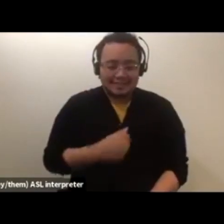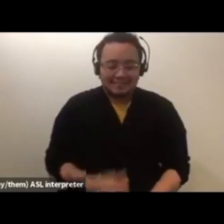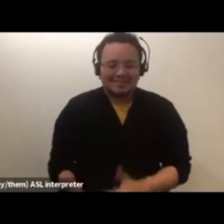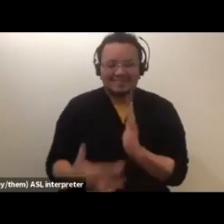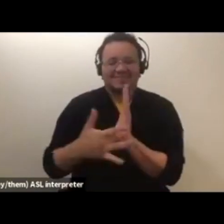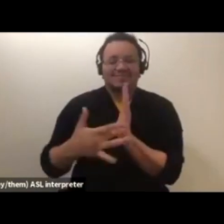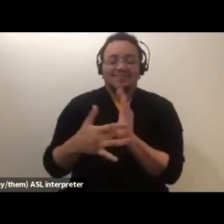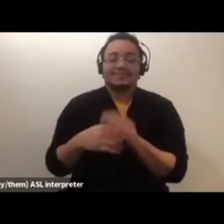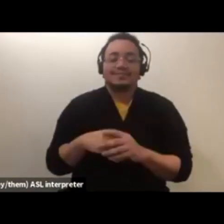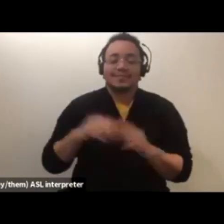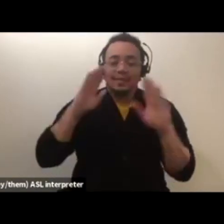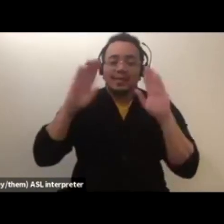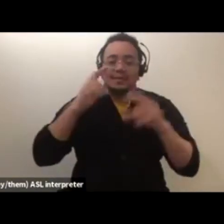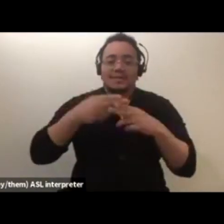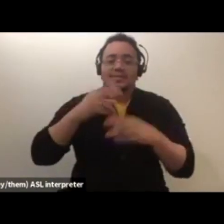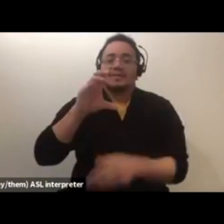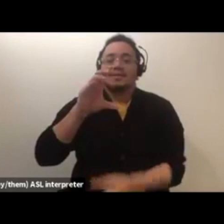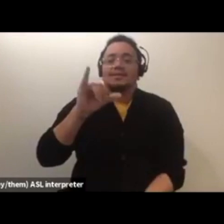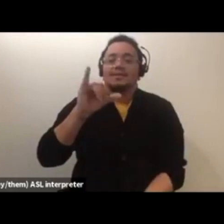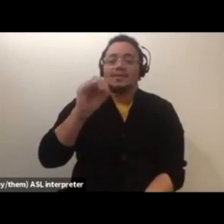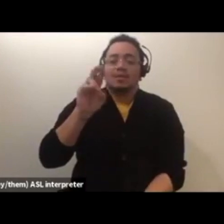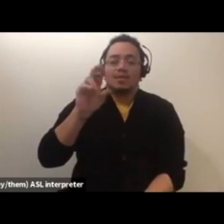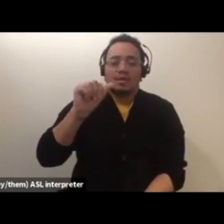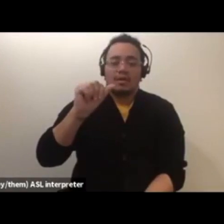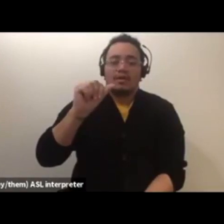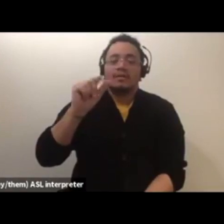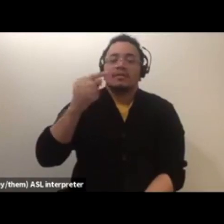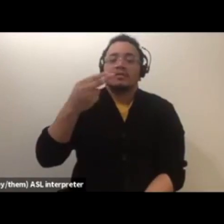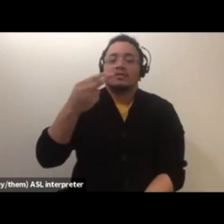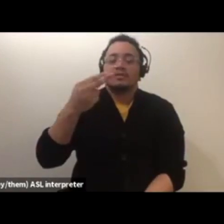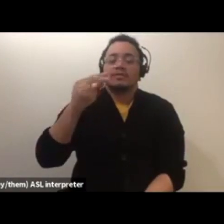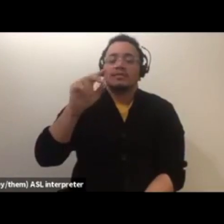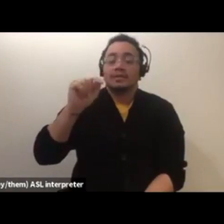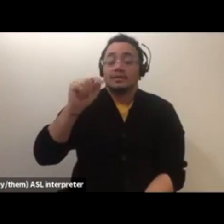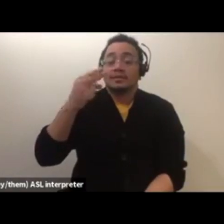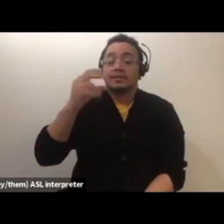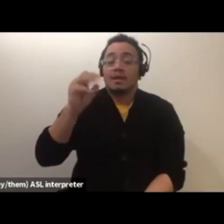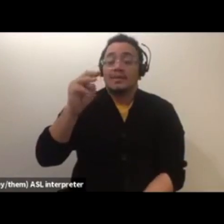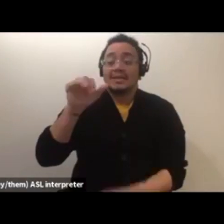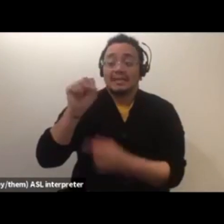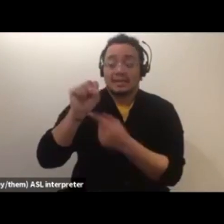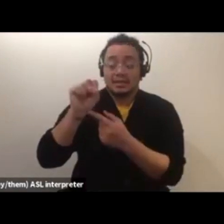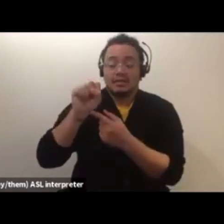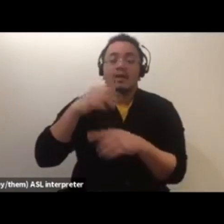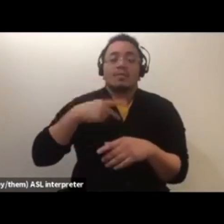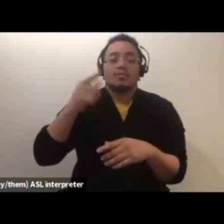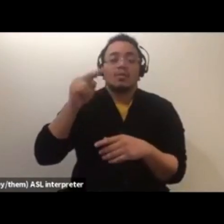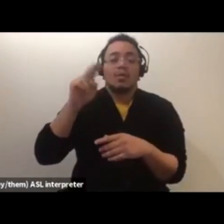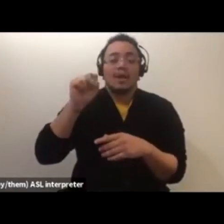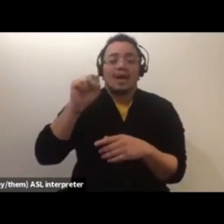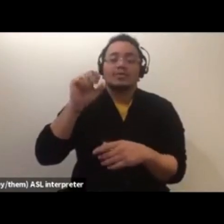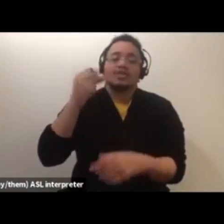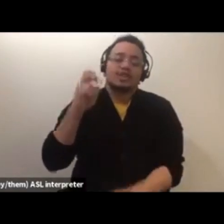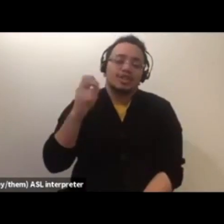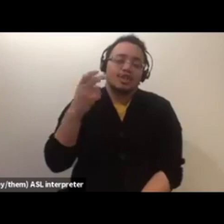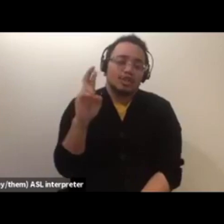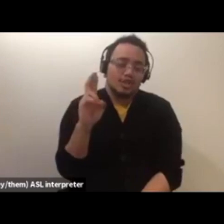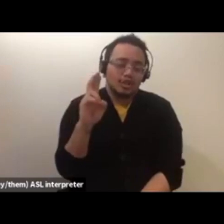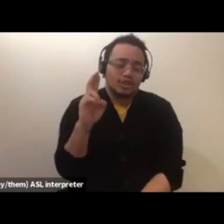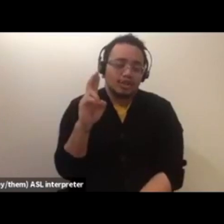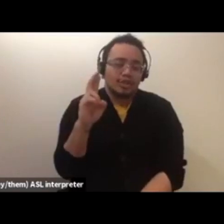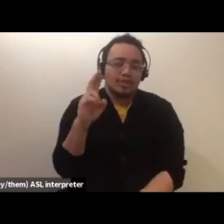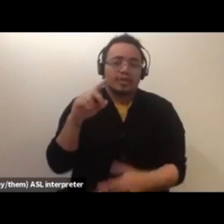My name is Ciora Thomas. Pronouns, she, her, they, them. I am in